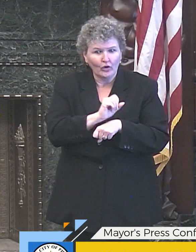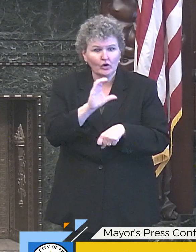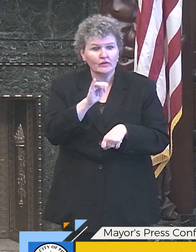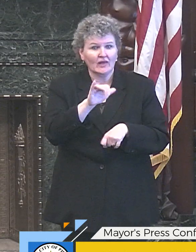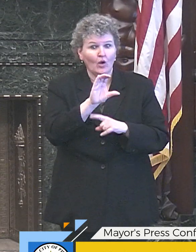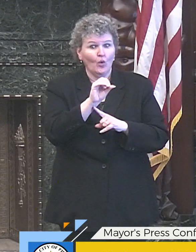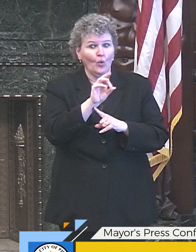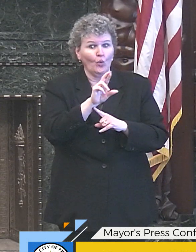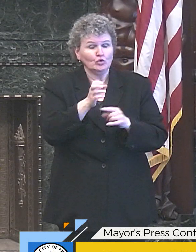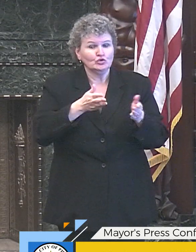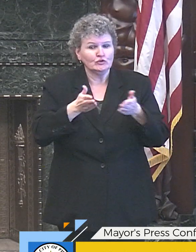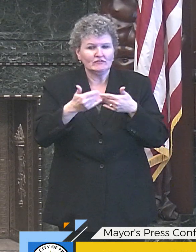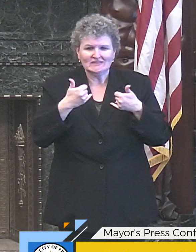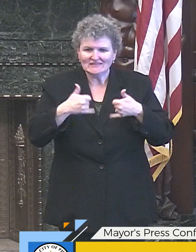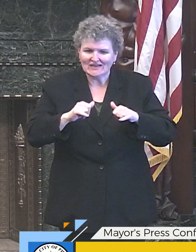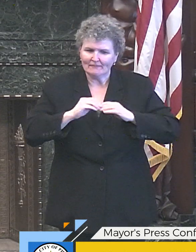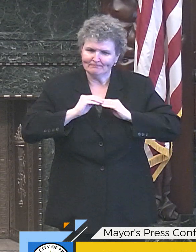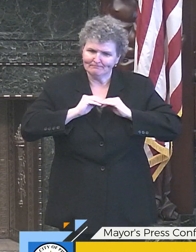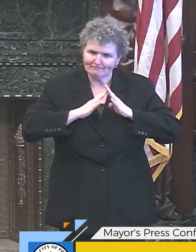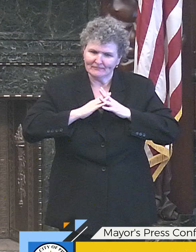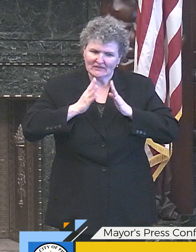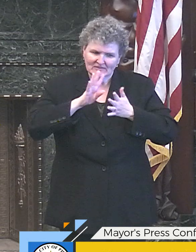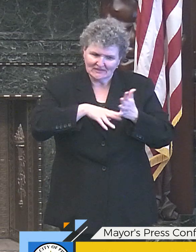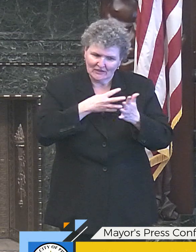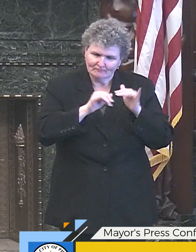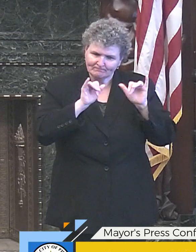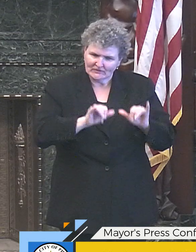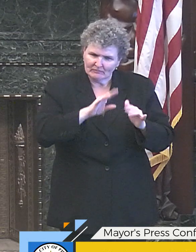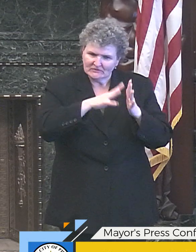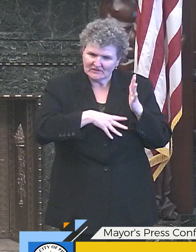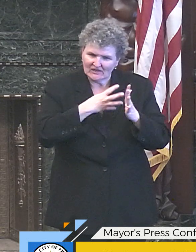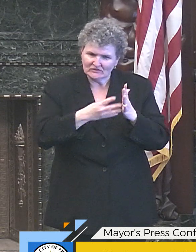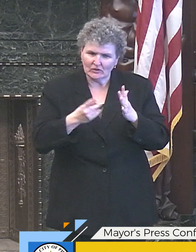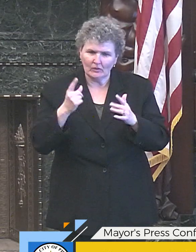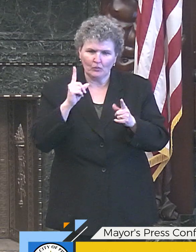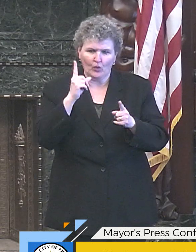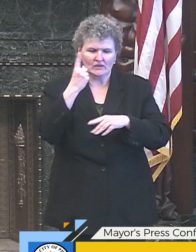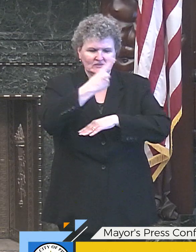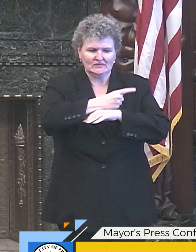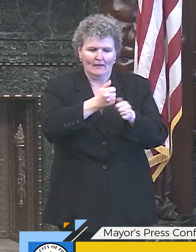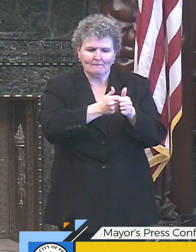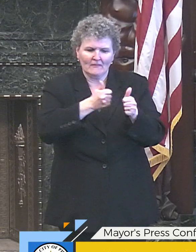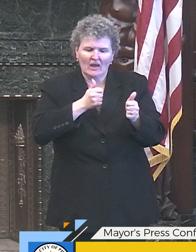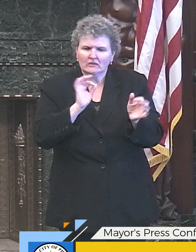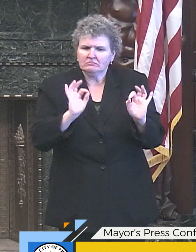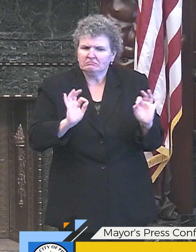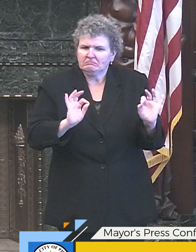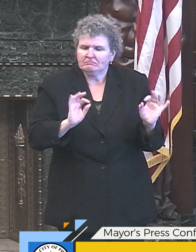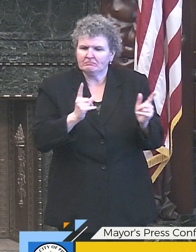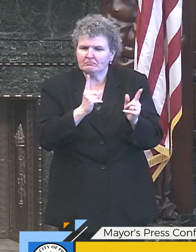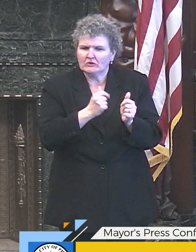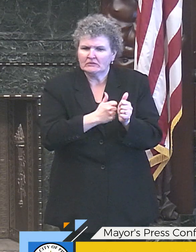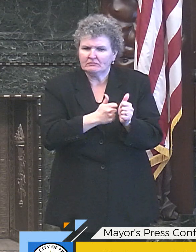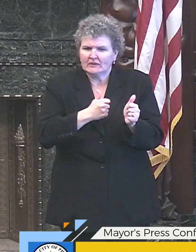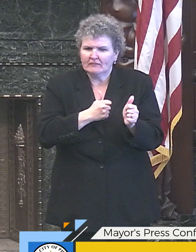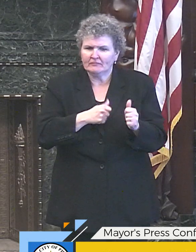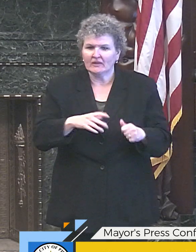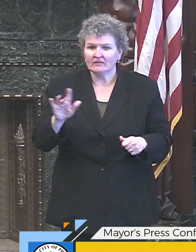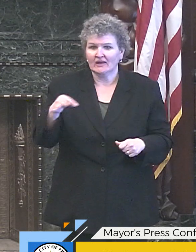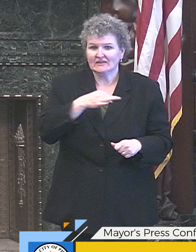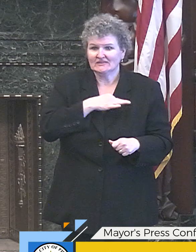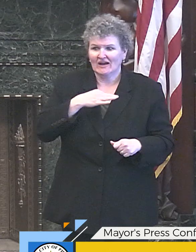being provided as scheduled, except for sanitation. And again, we're just saying that we have staff shortages. I'm not sure I would be